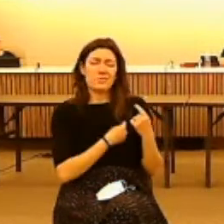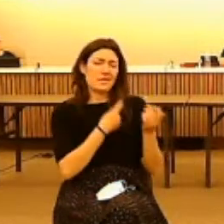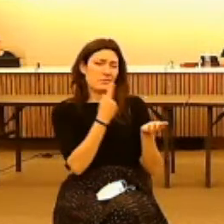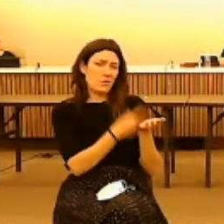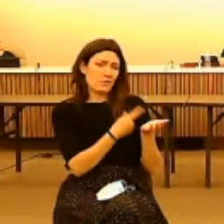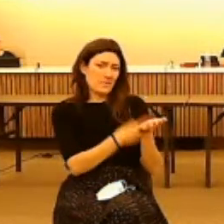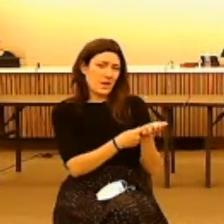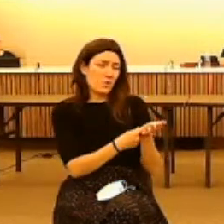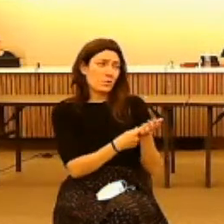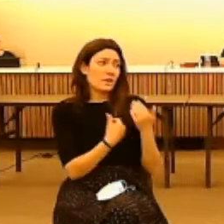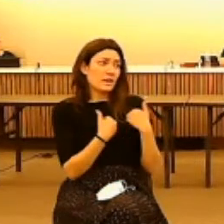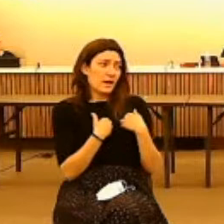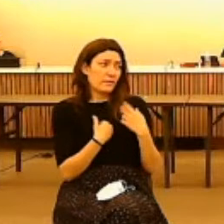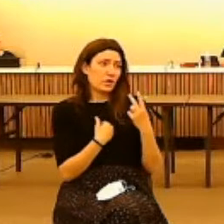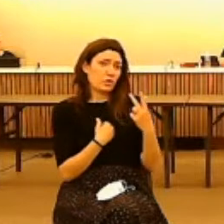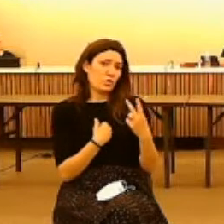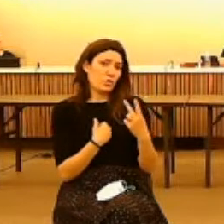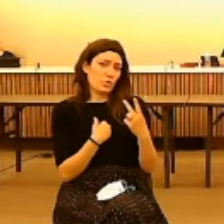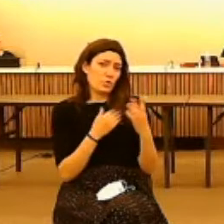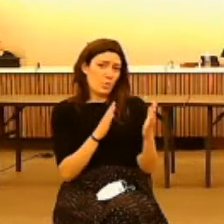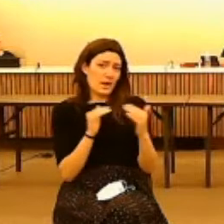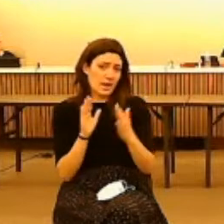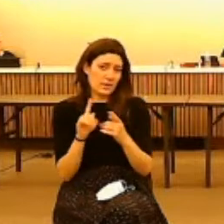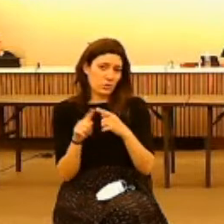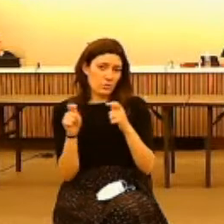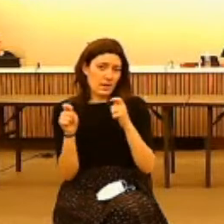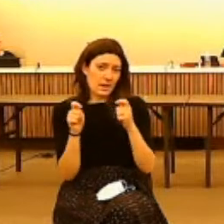is there's two ways we can handle the tower.